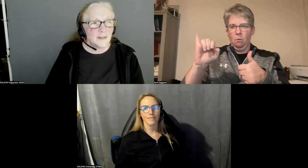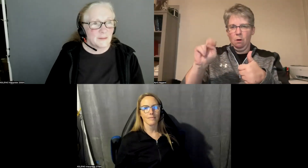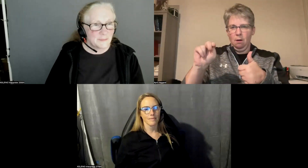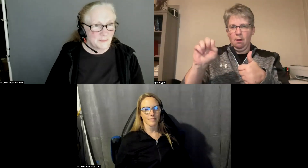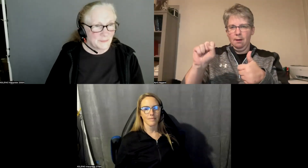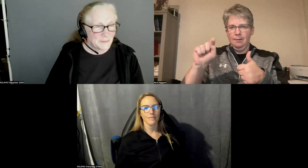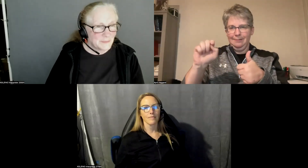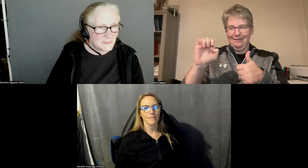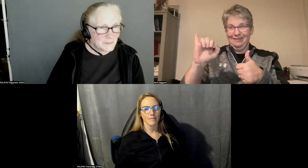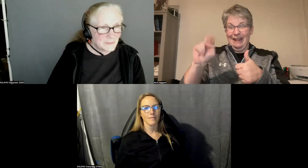Yvonne,